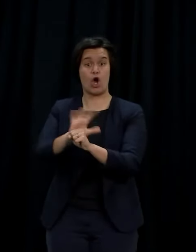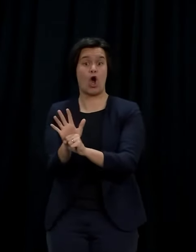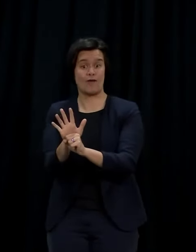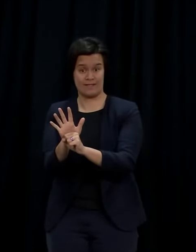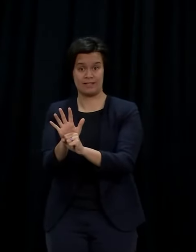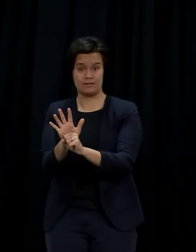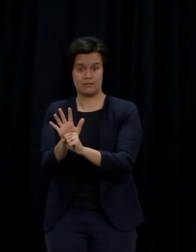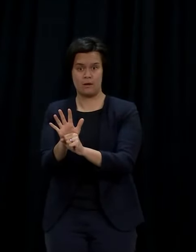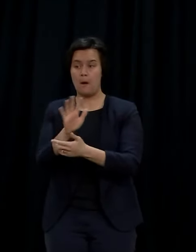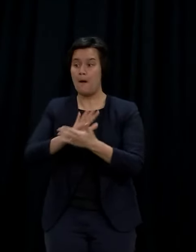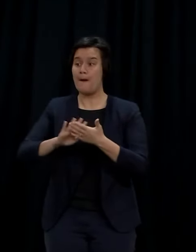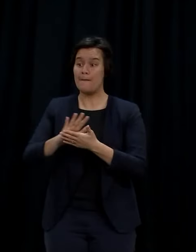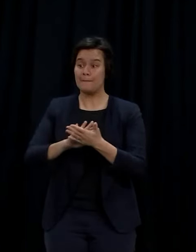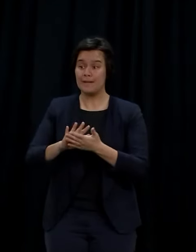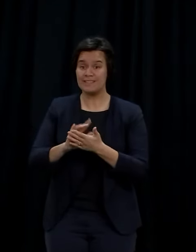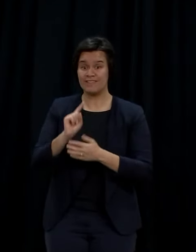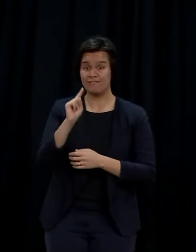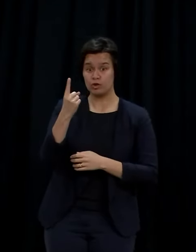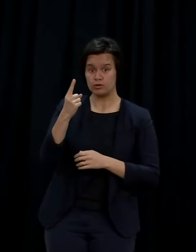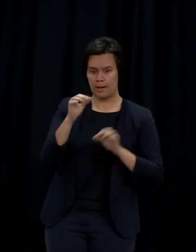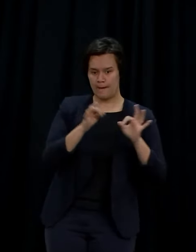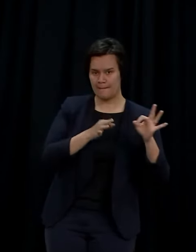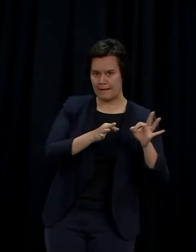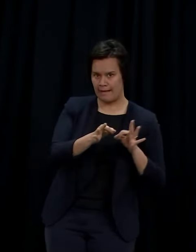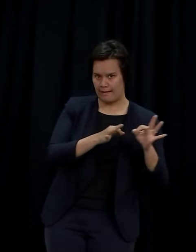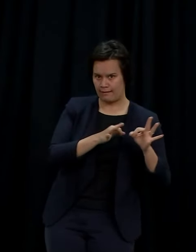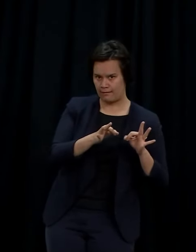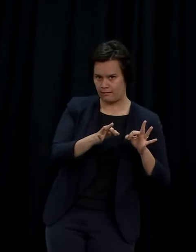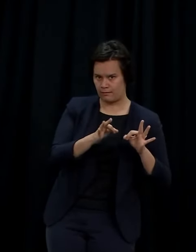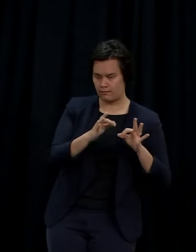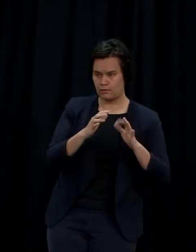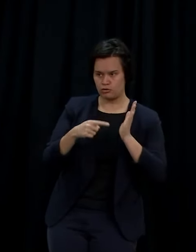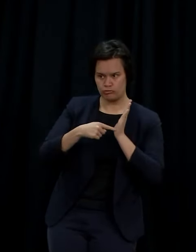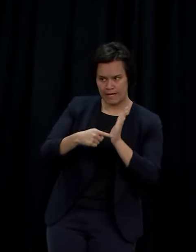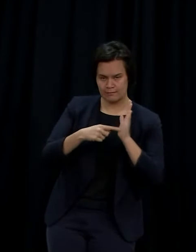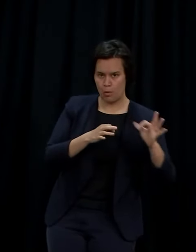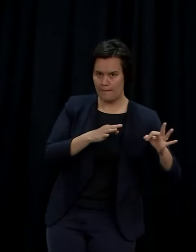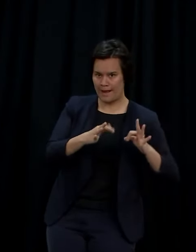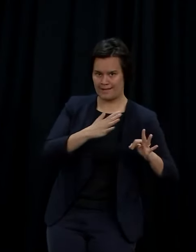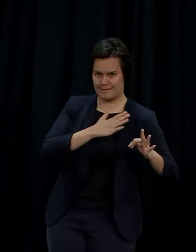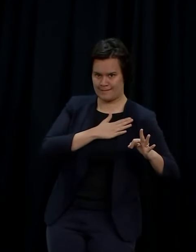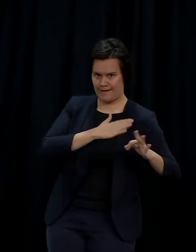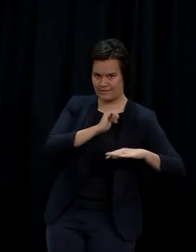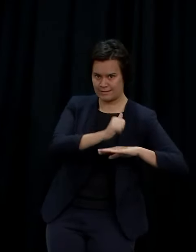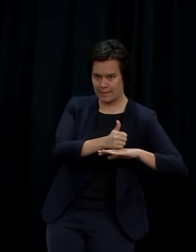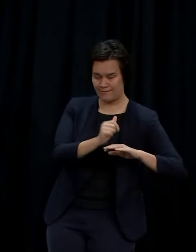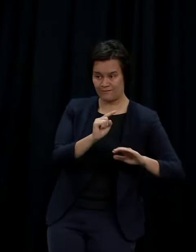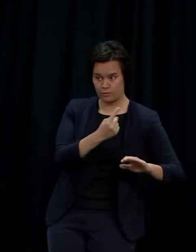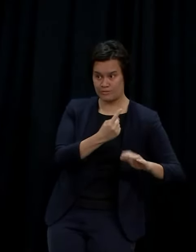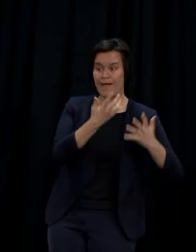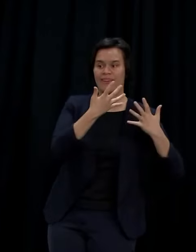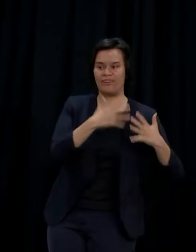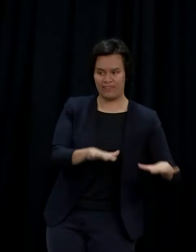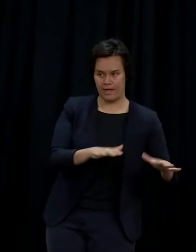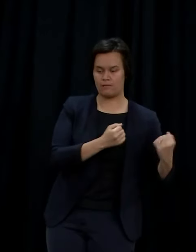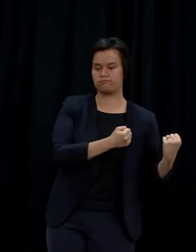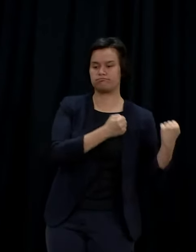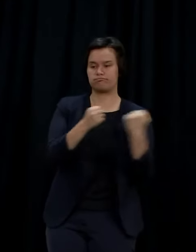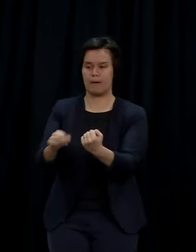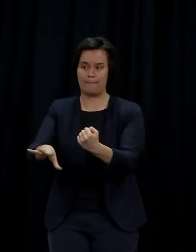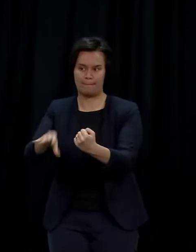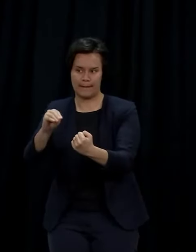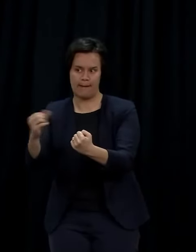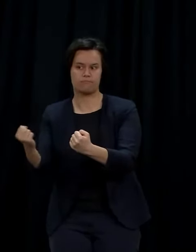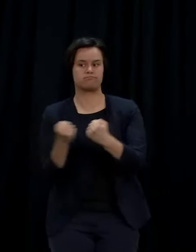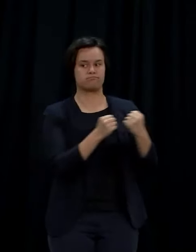COVID positive cases needs to be done very carefully. We have people trained for that. We use them in our existing network for transporting people from